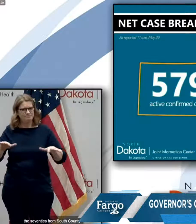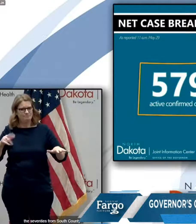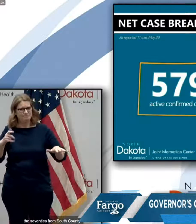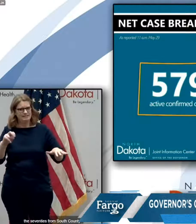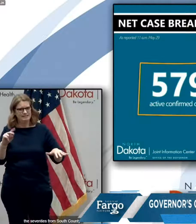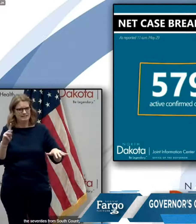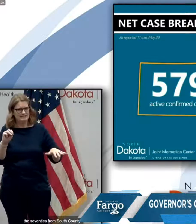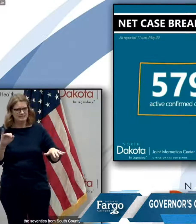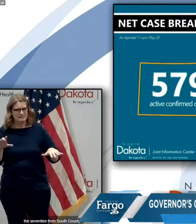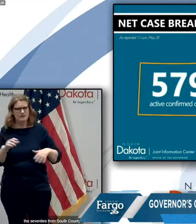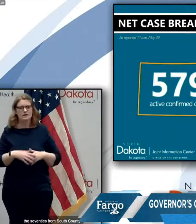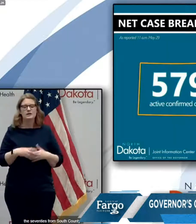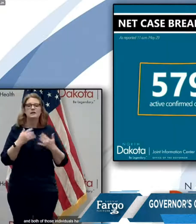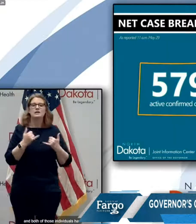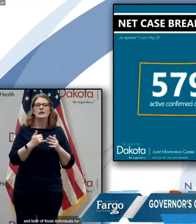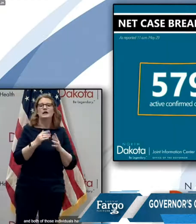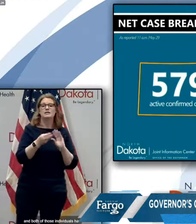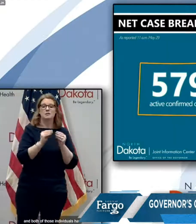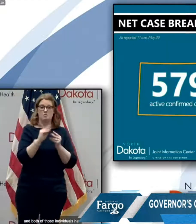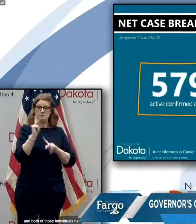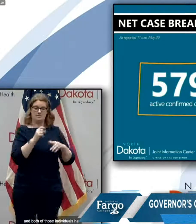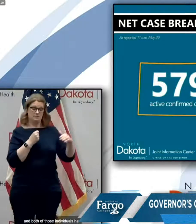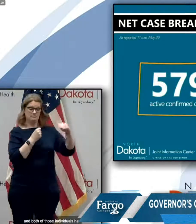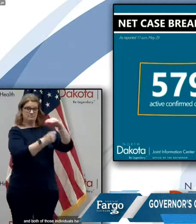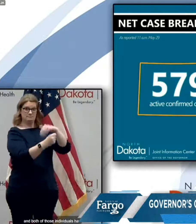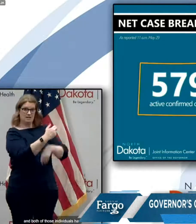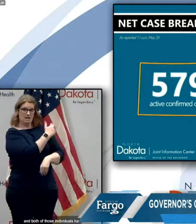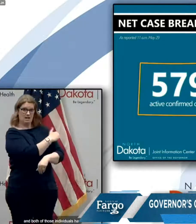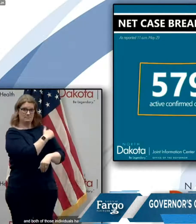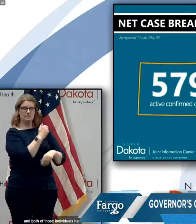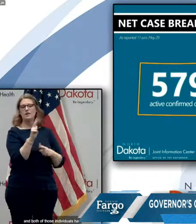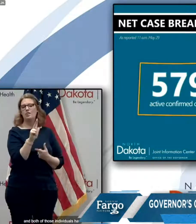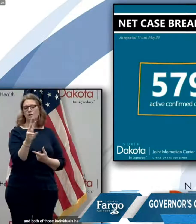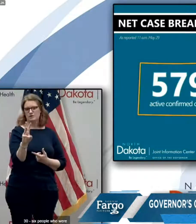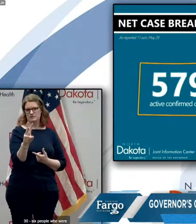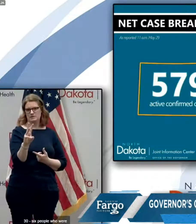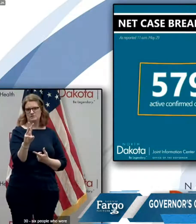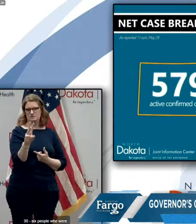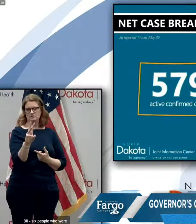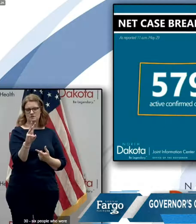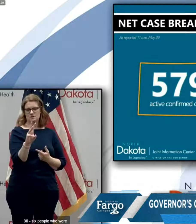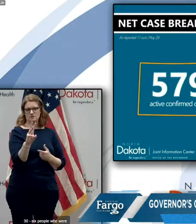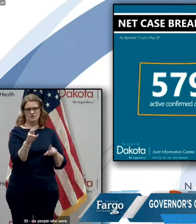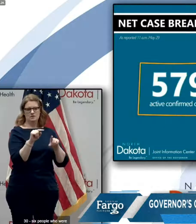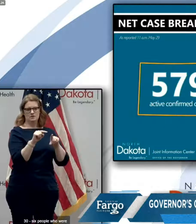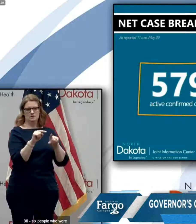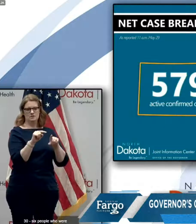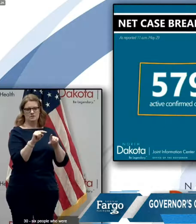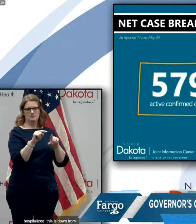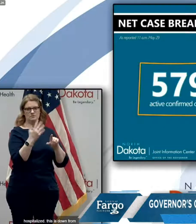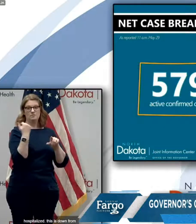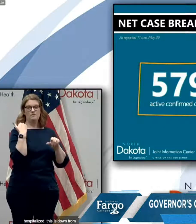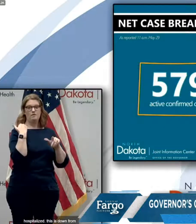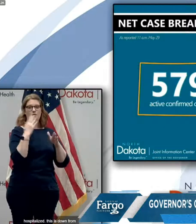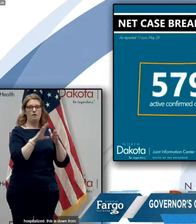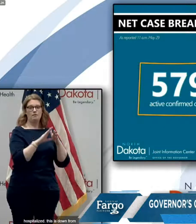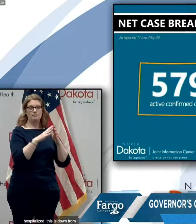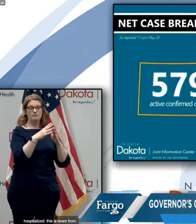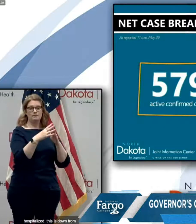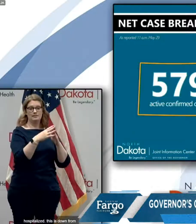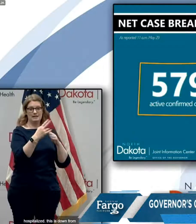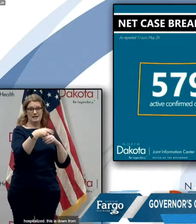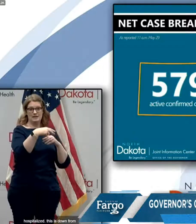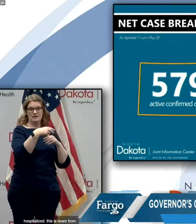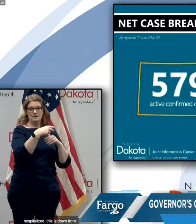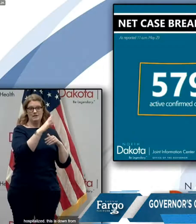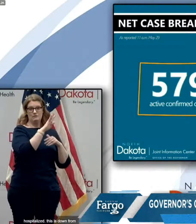Currently, there's 36 people who are hospitalized. This is down from our peak point earlier this week